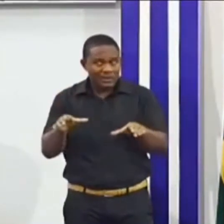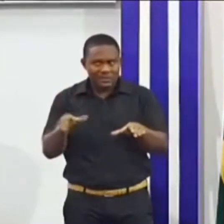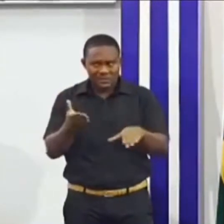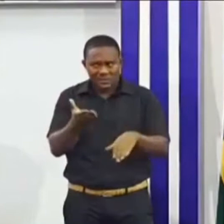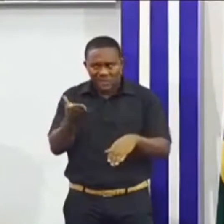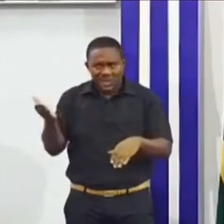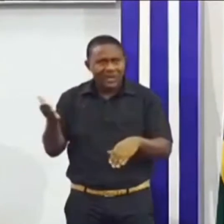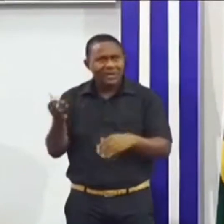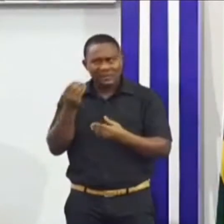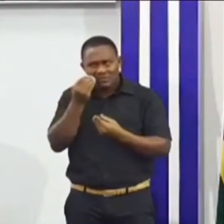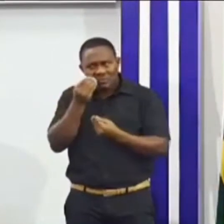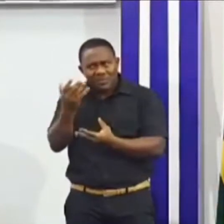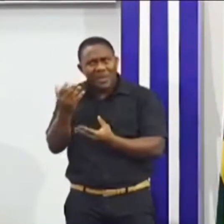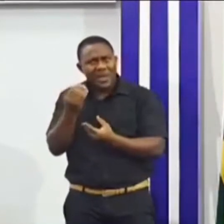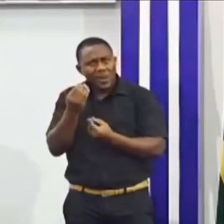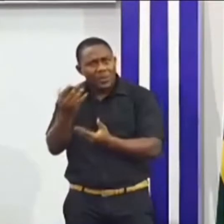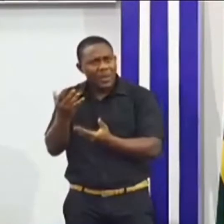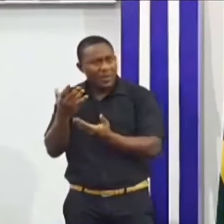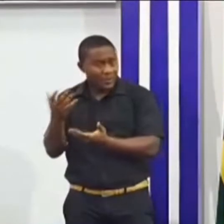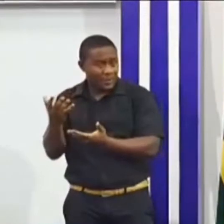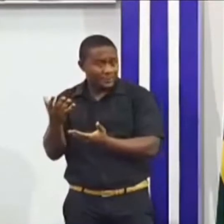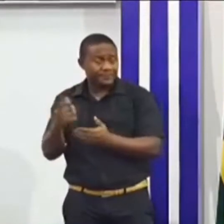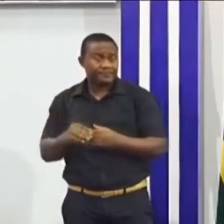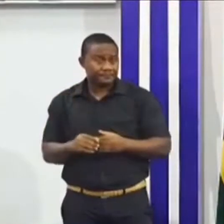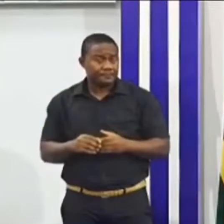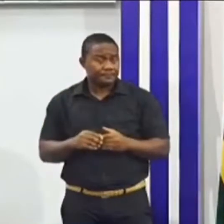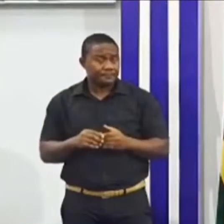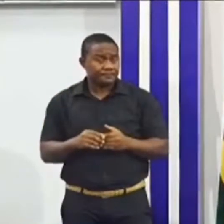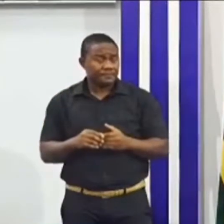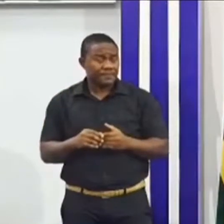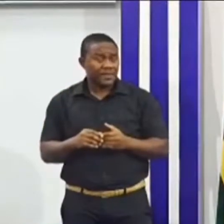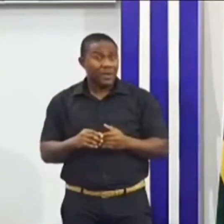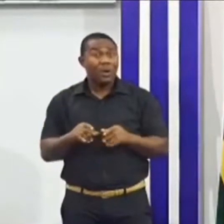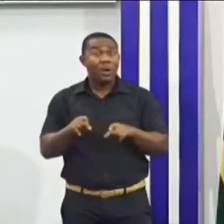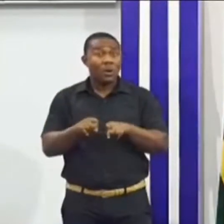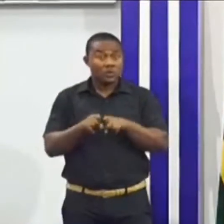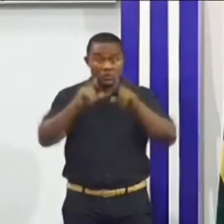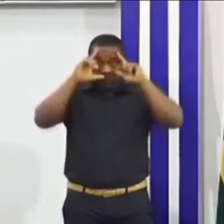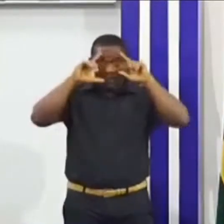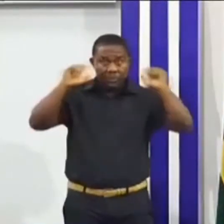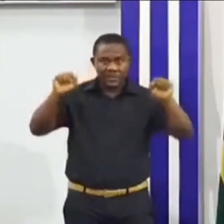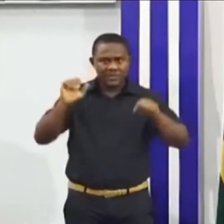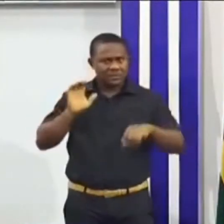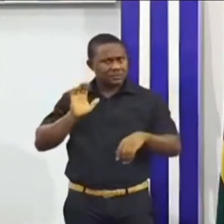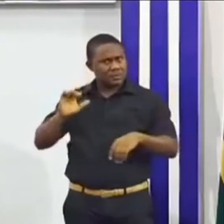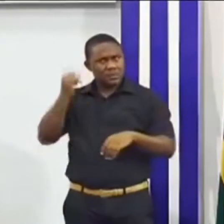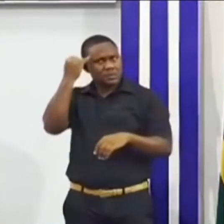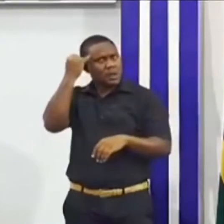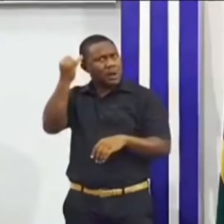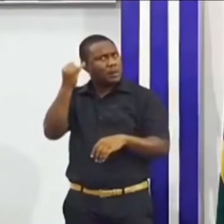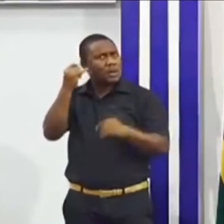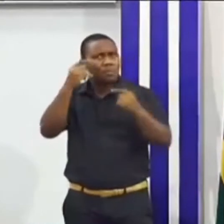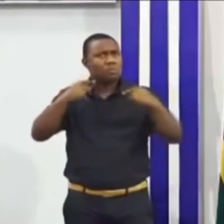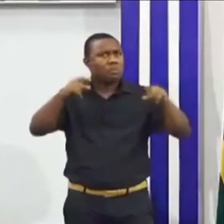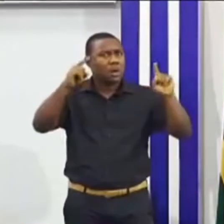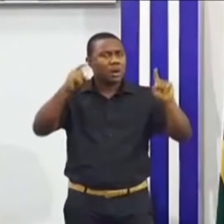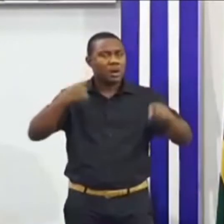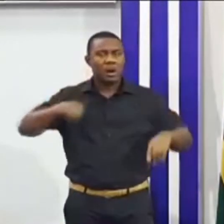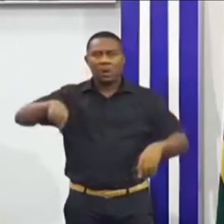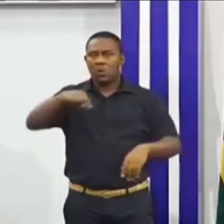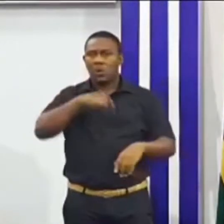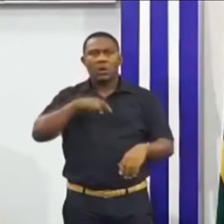fight the battle to win to enable our president's dream realized we have to change our way of life